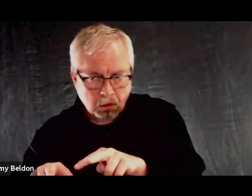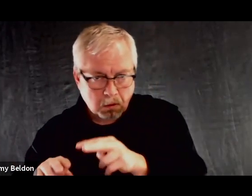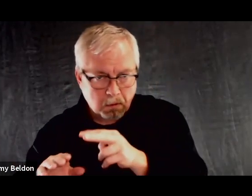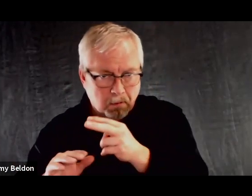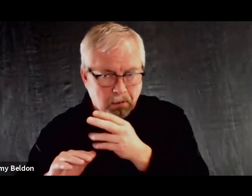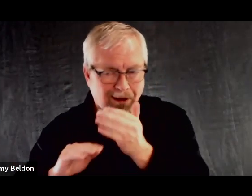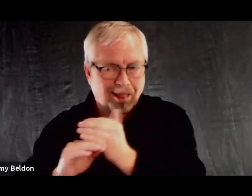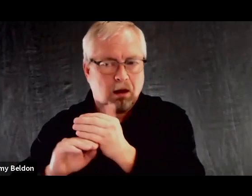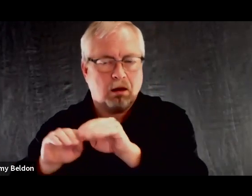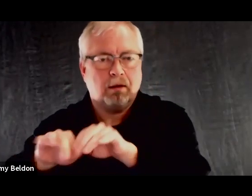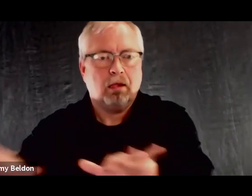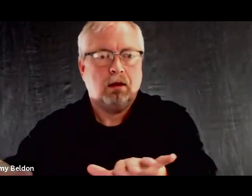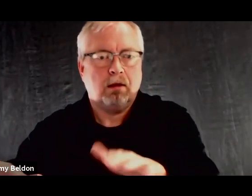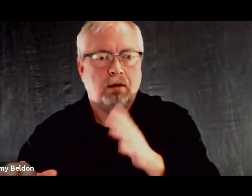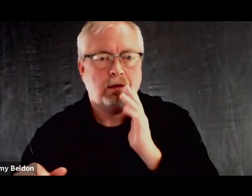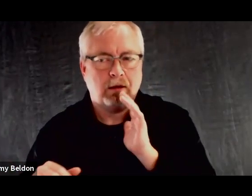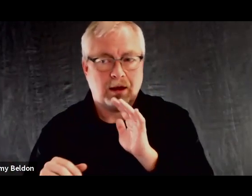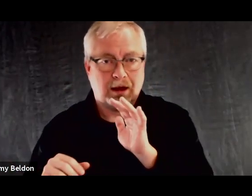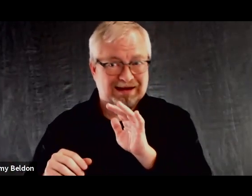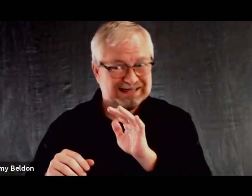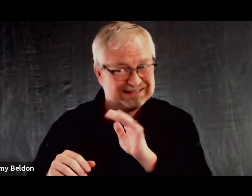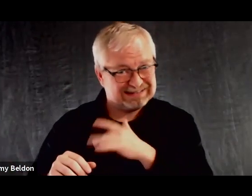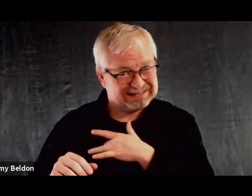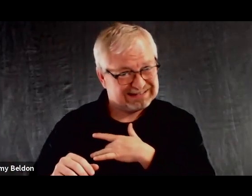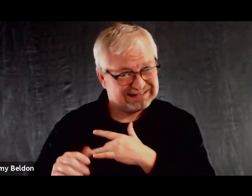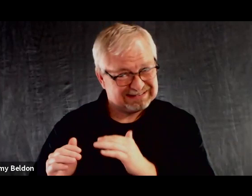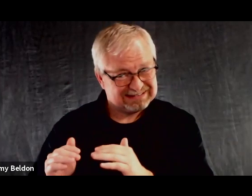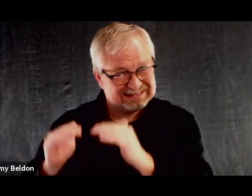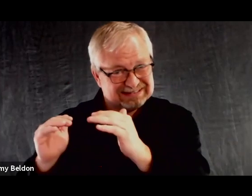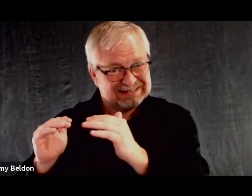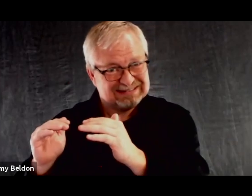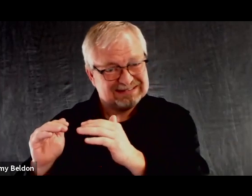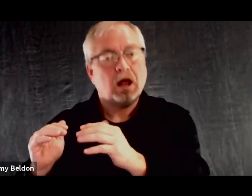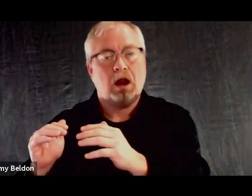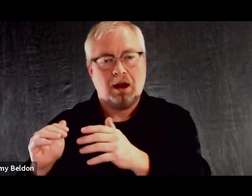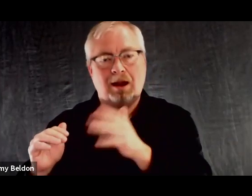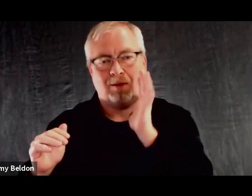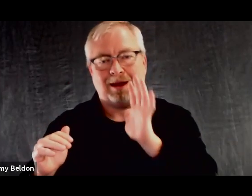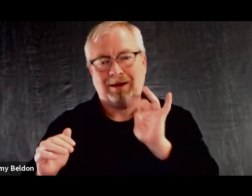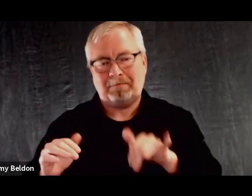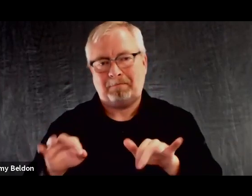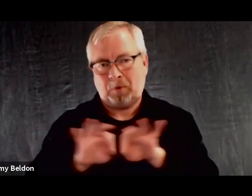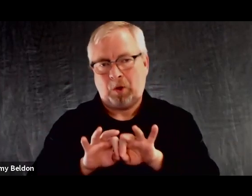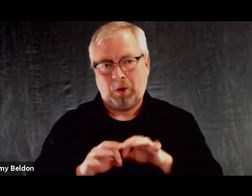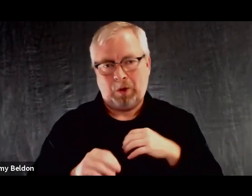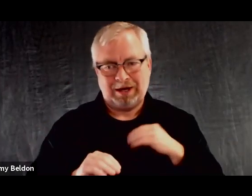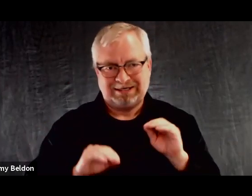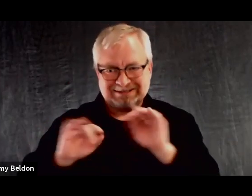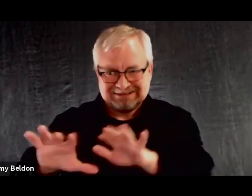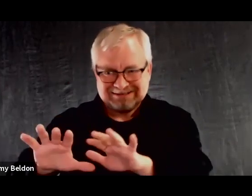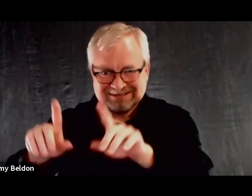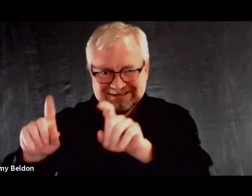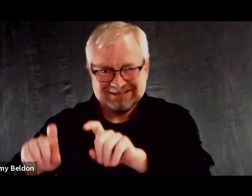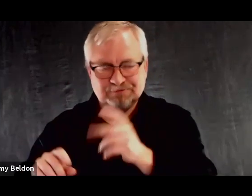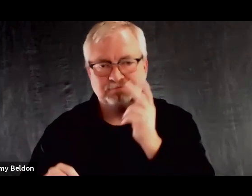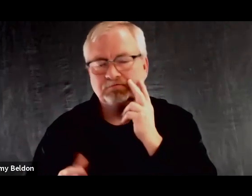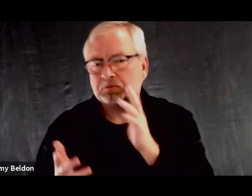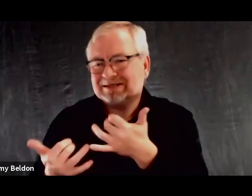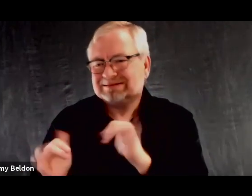control processes that we've talked about so often are so very critical in those environments. And the same would be true in workplaces,